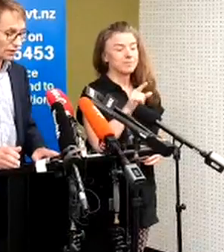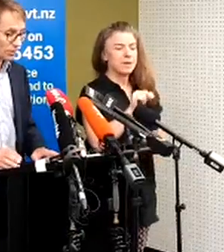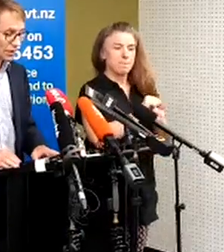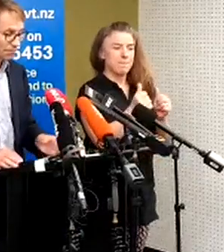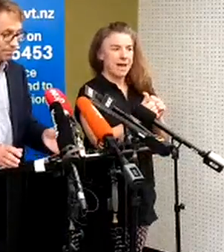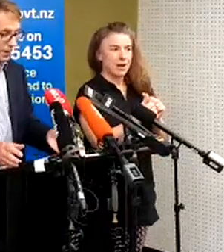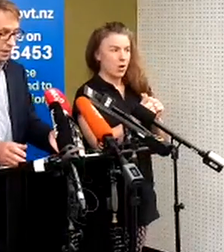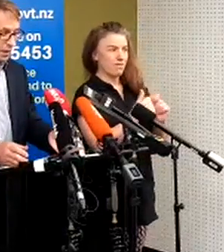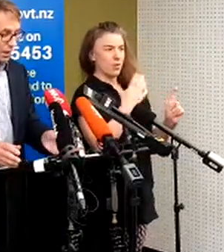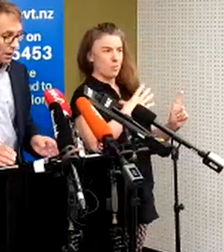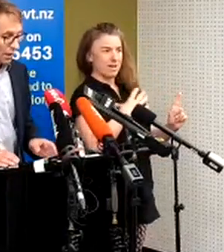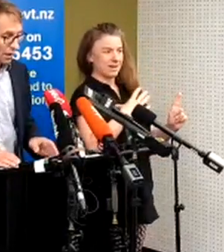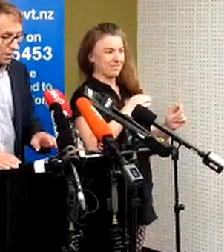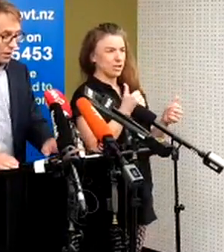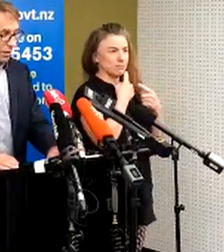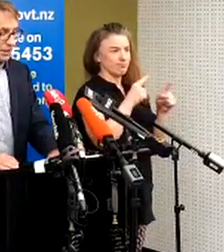announced earlier this week.